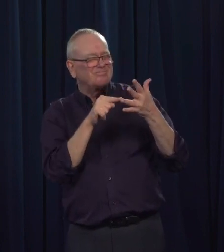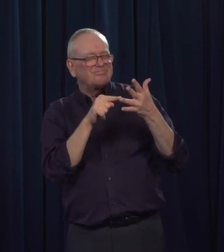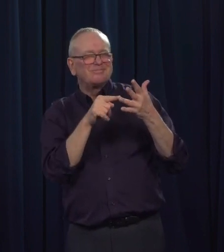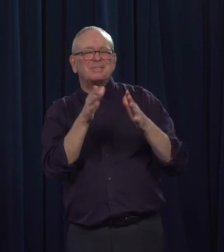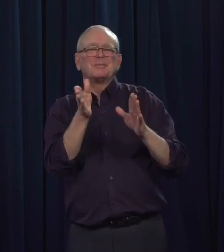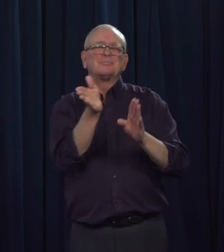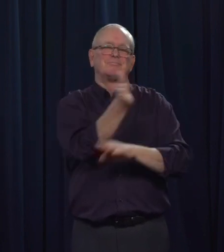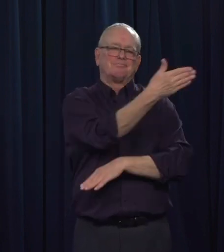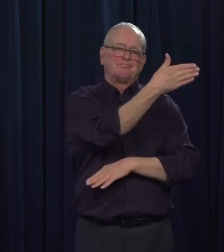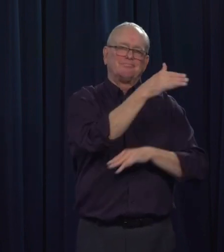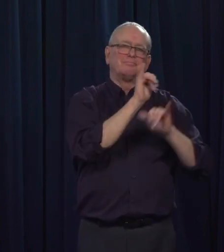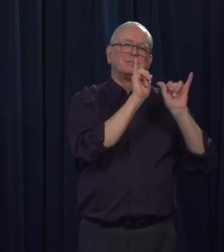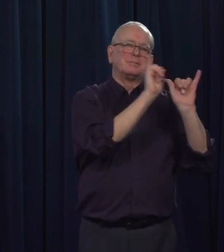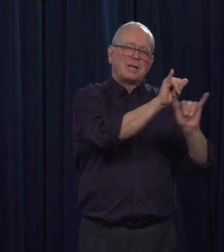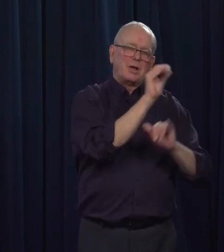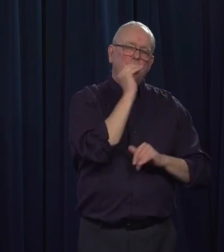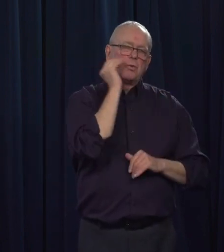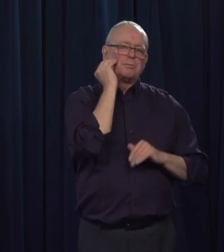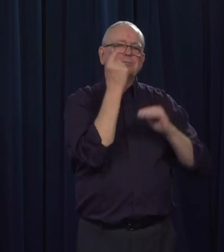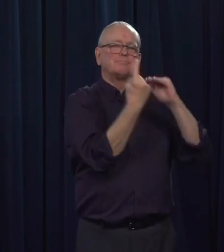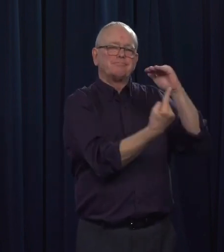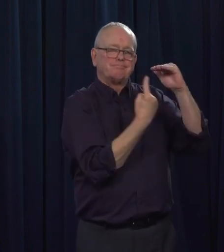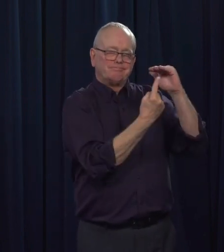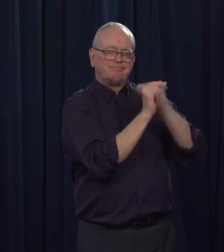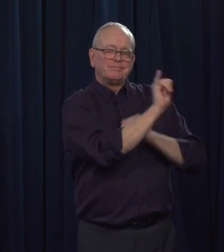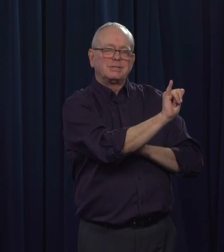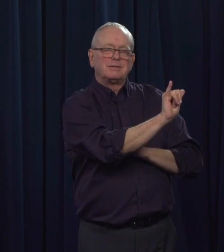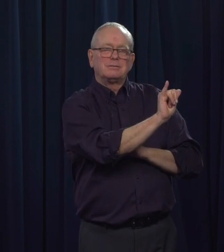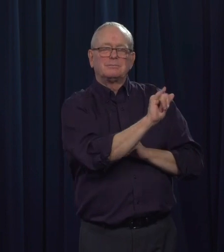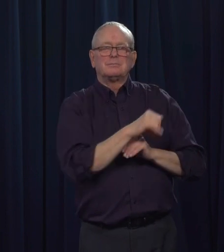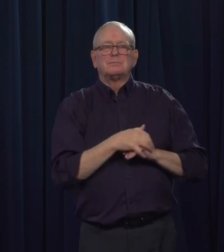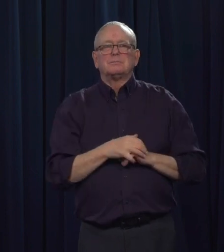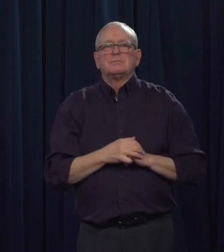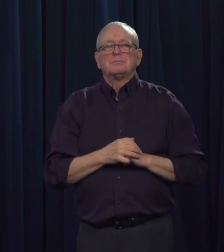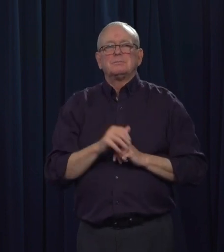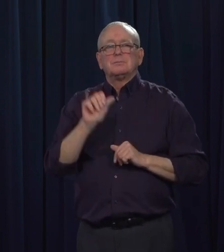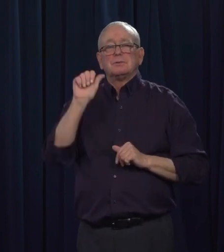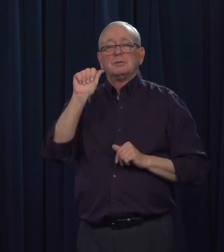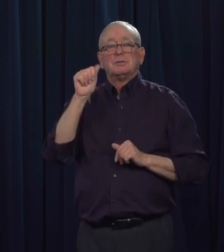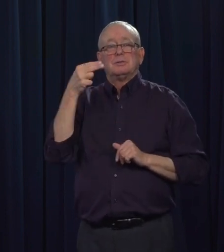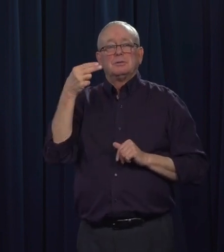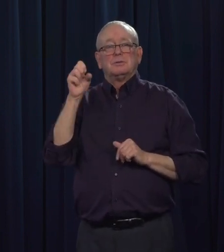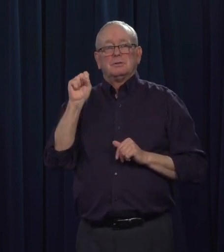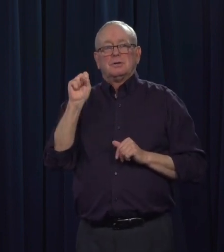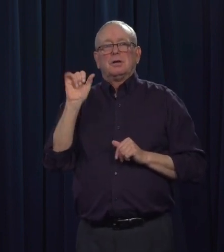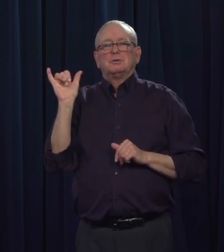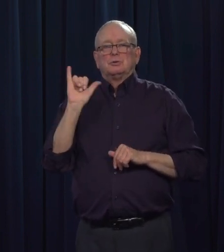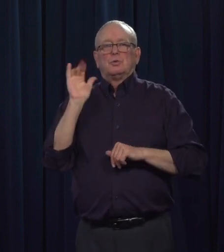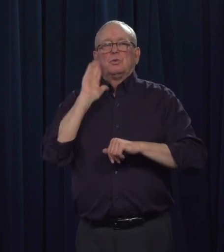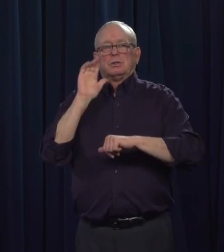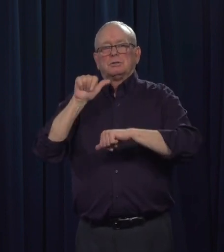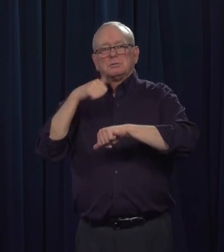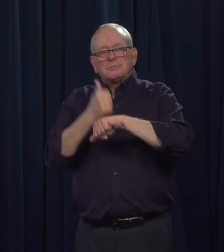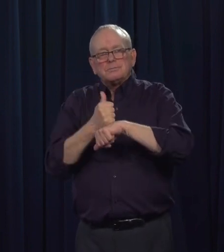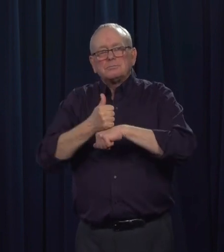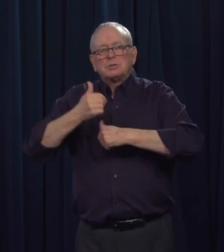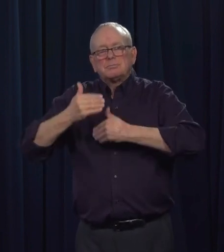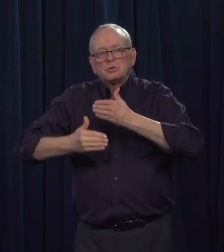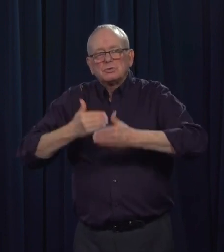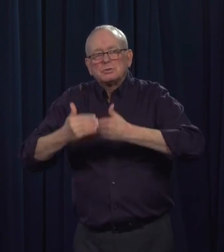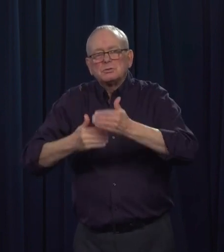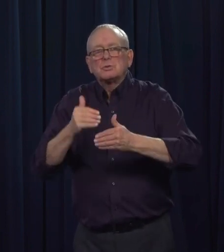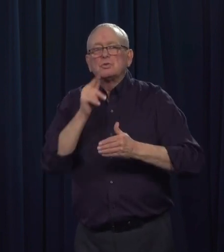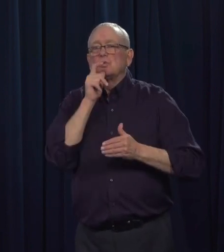is also implementing a process that will expedite return to work for healthcare workers who are self-isolating but displaying